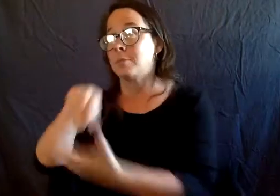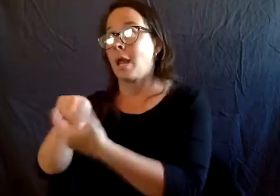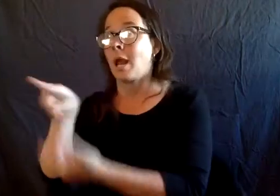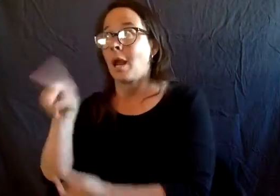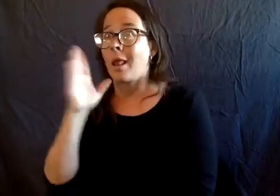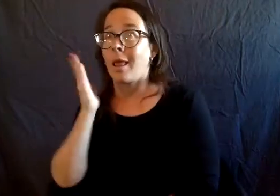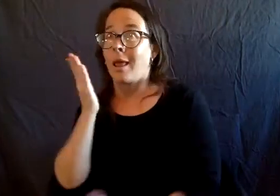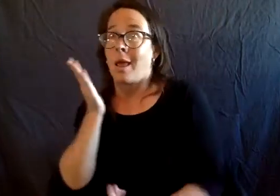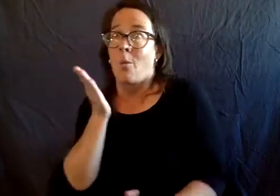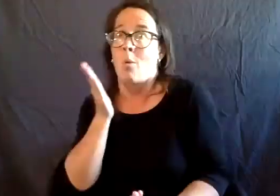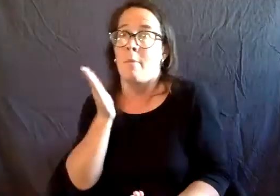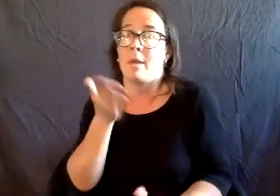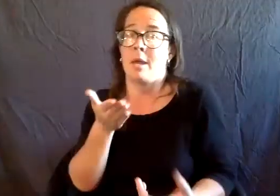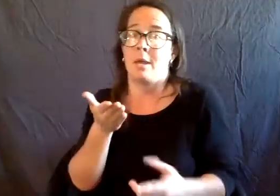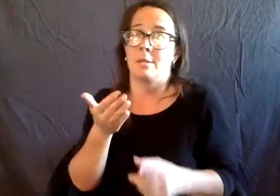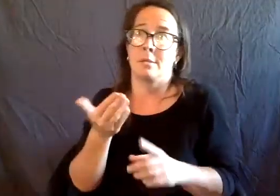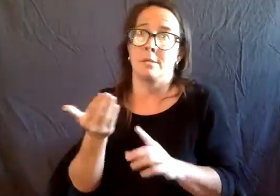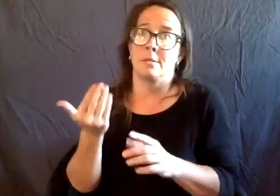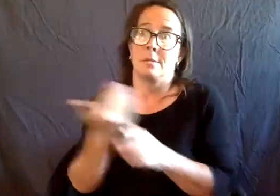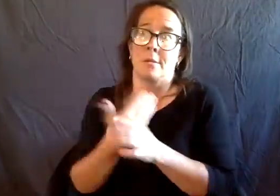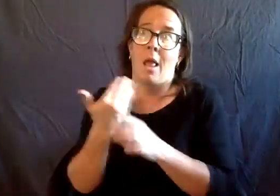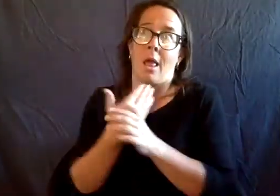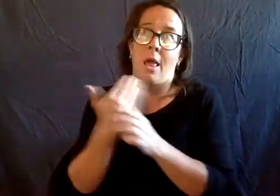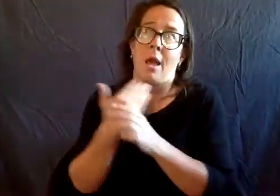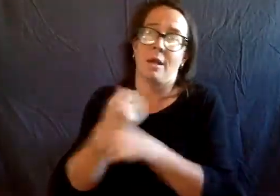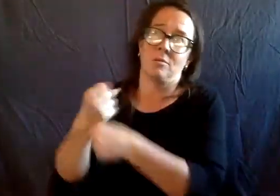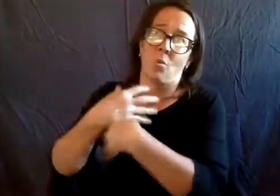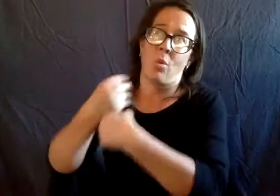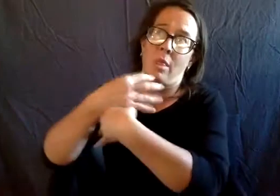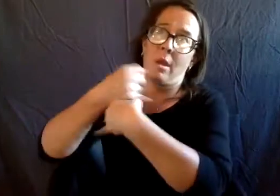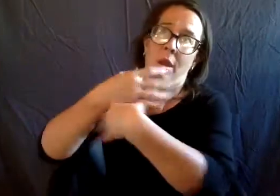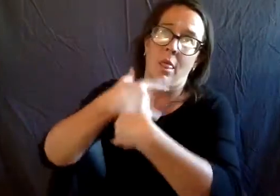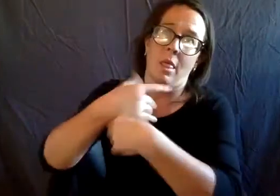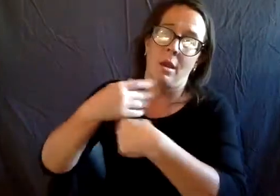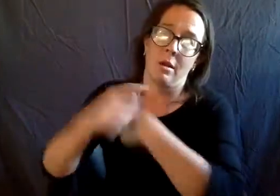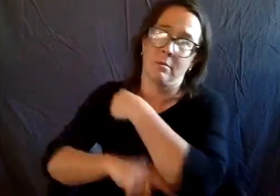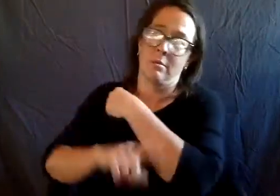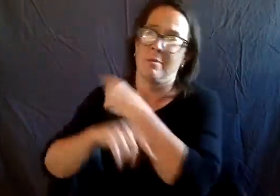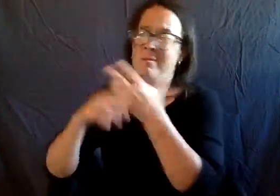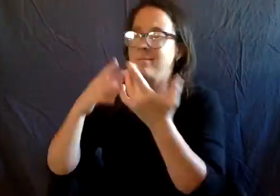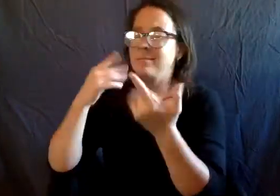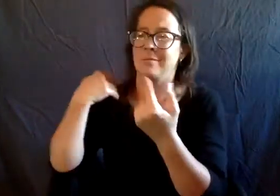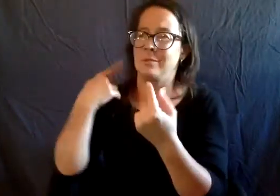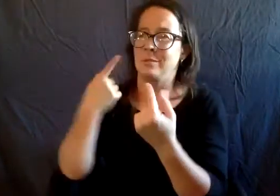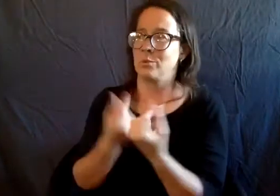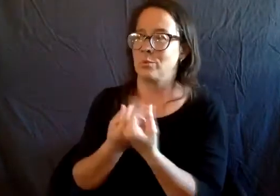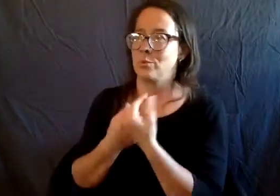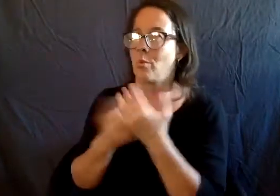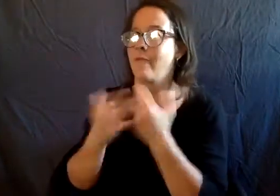was going to be kind of nagged and scolded and guilted into to doing what everyone wanted me to do.